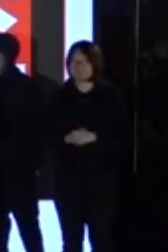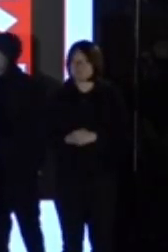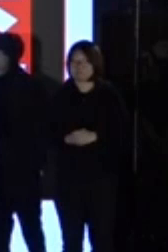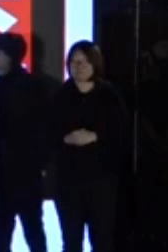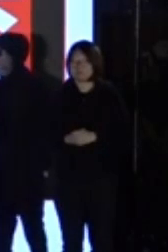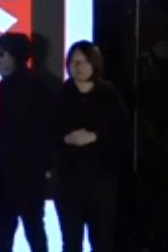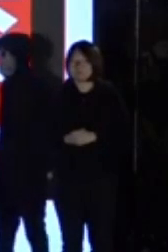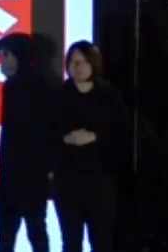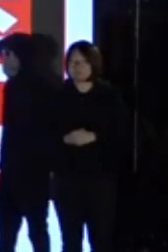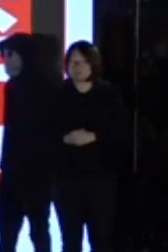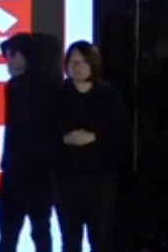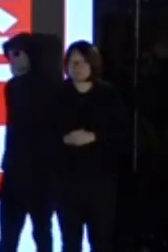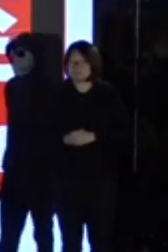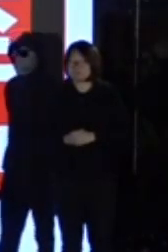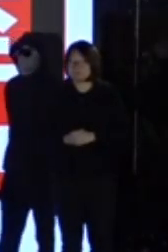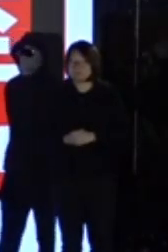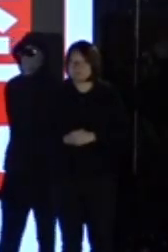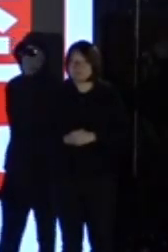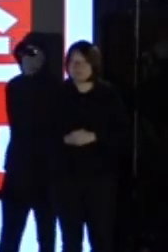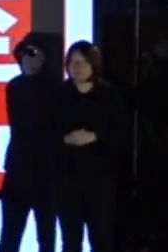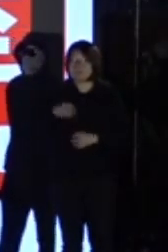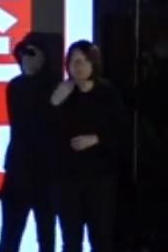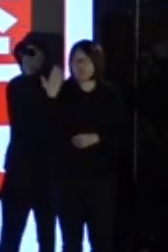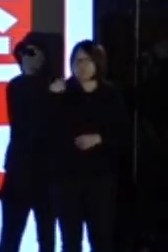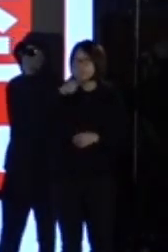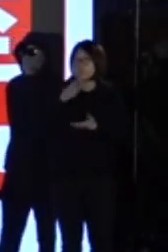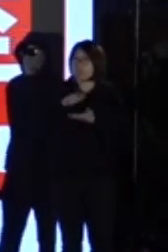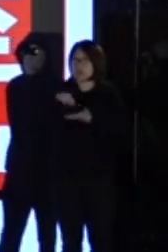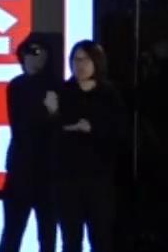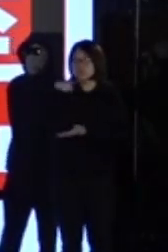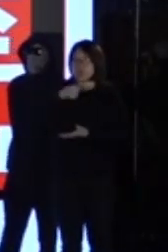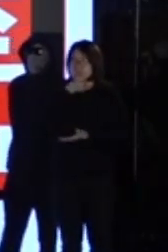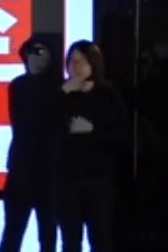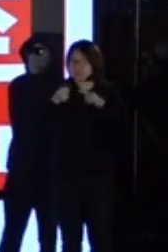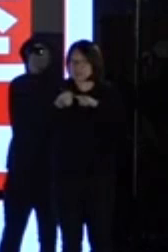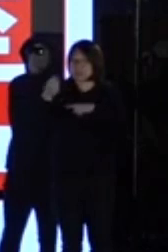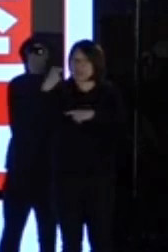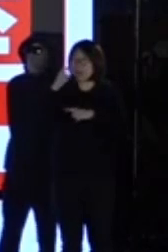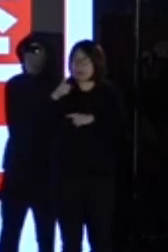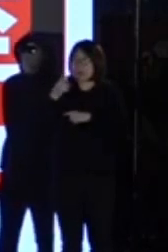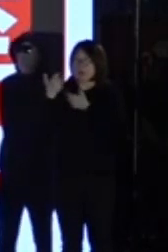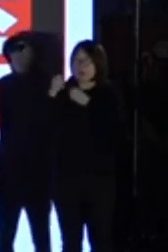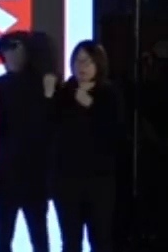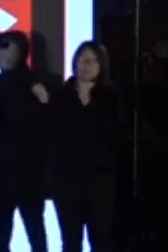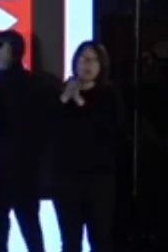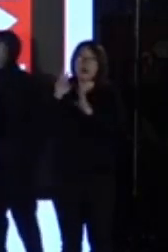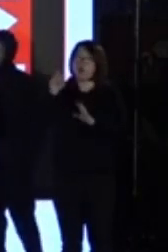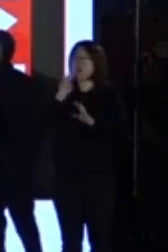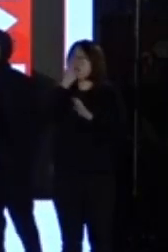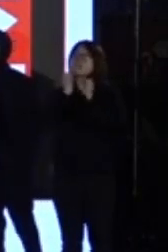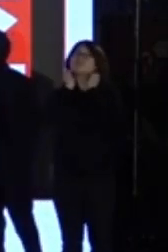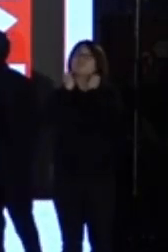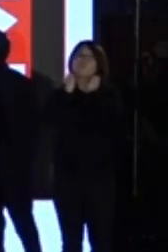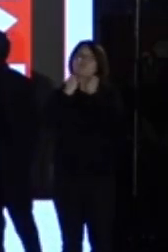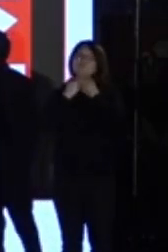an indicator of high levels of toxin residing in his body. Undoubtedly, toxic tear gas must have been the cause.